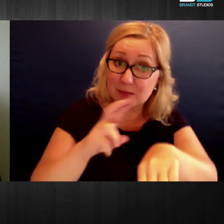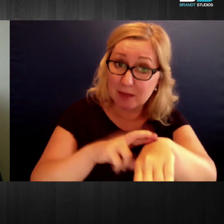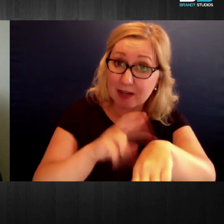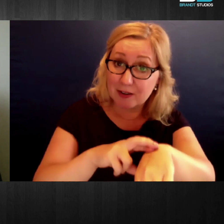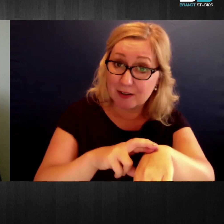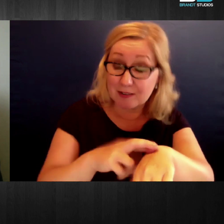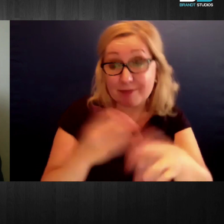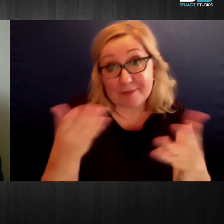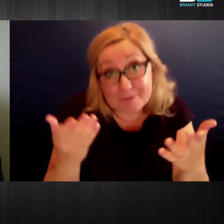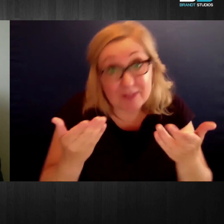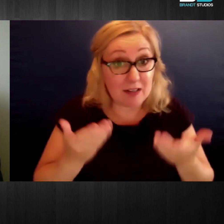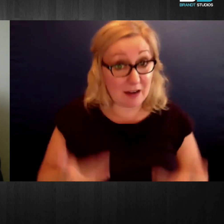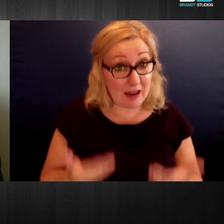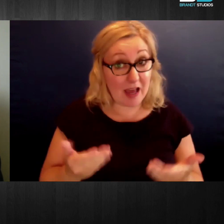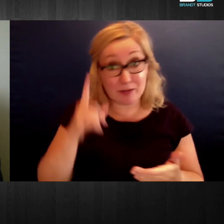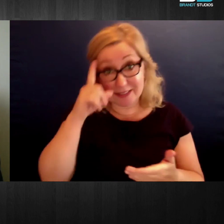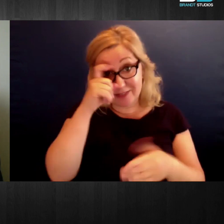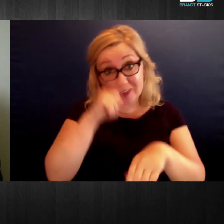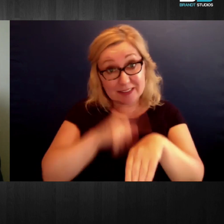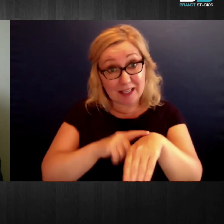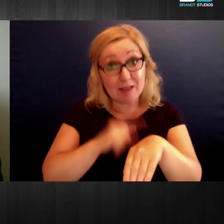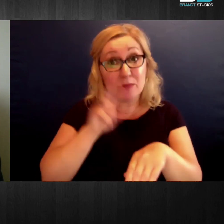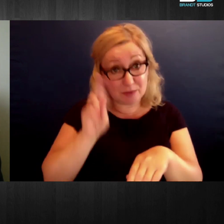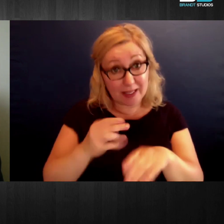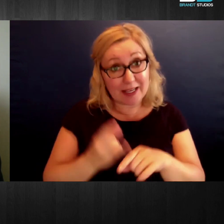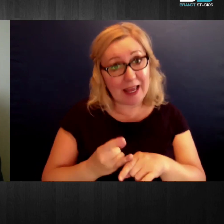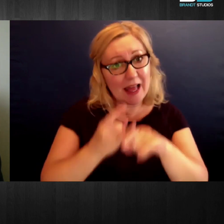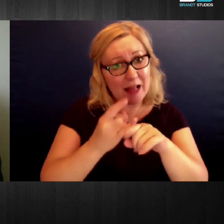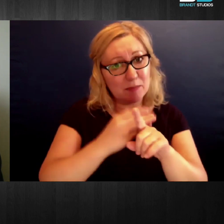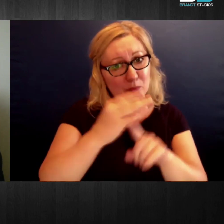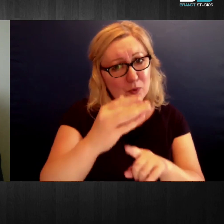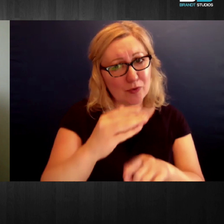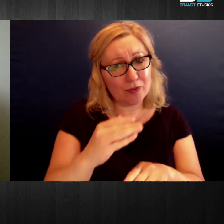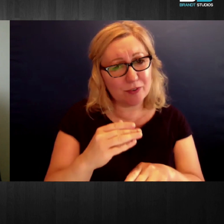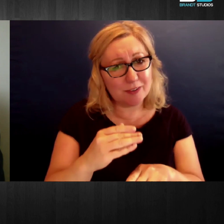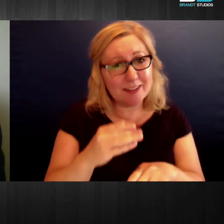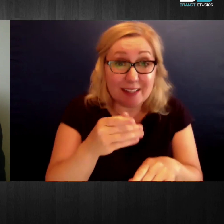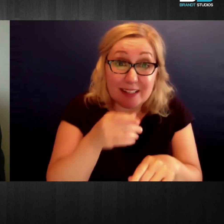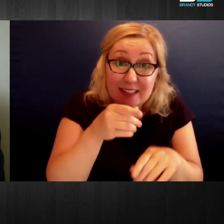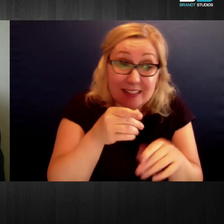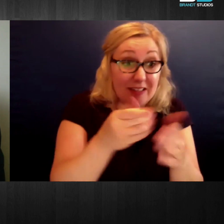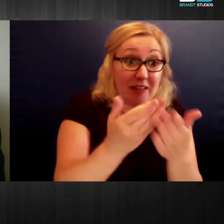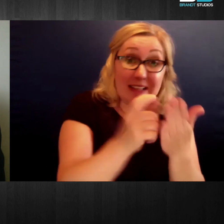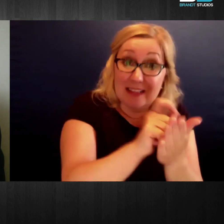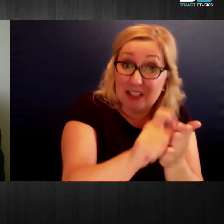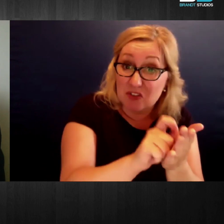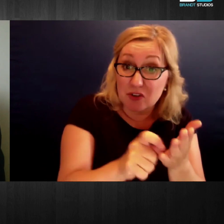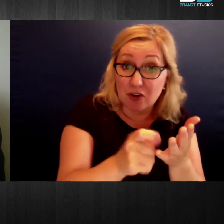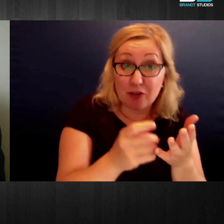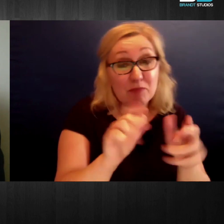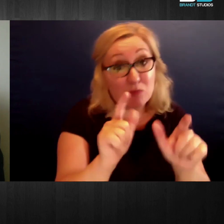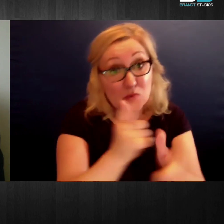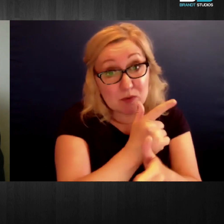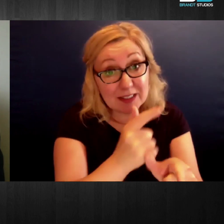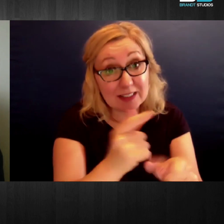they really serve as the soundtracks and the narratives for our lives. And they can also give us some peace, that we're